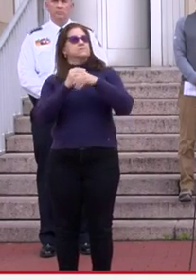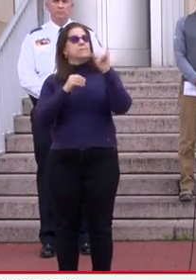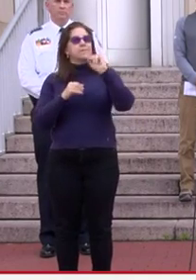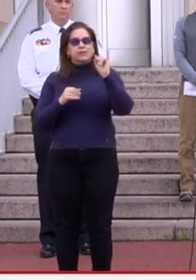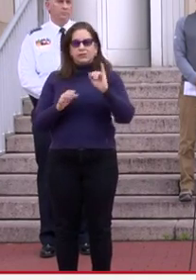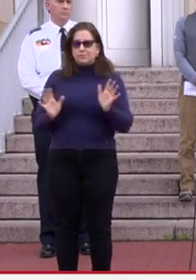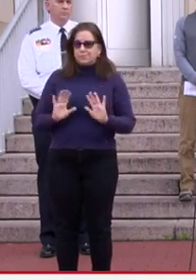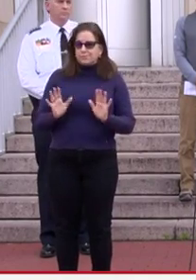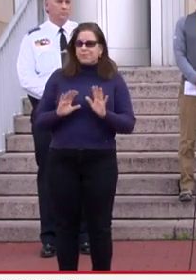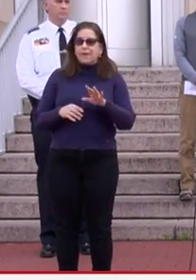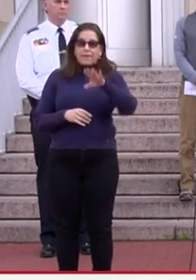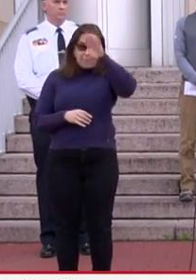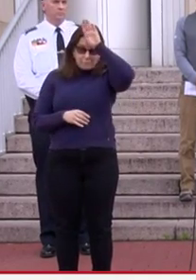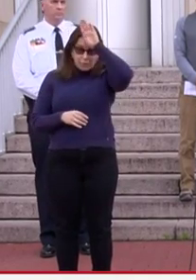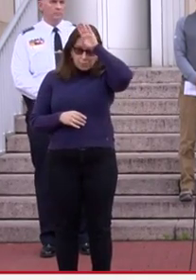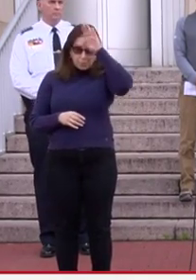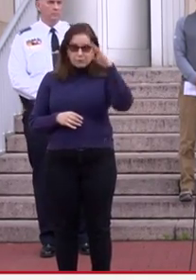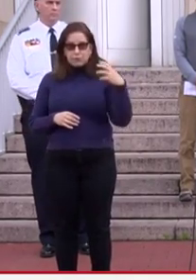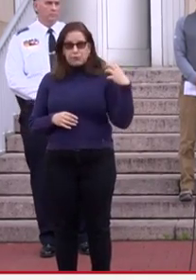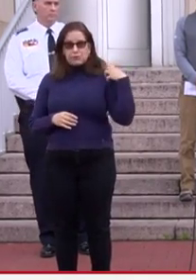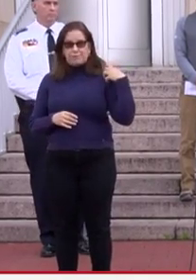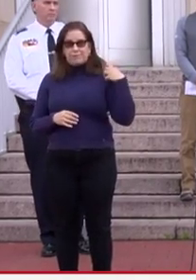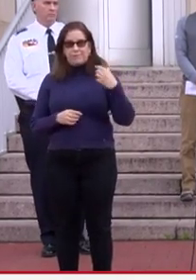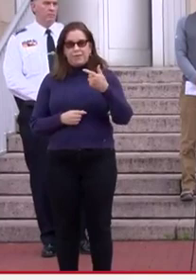Gregory Dean.